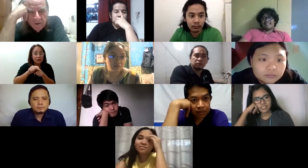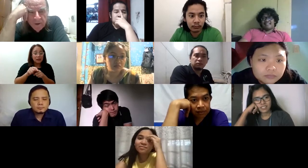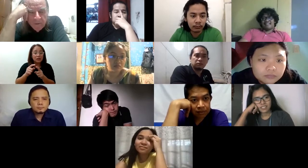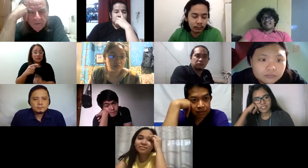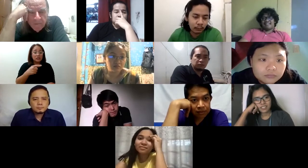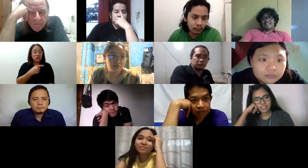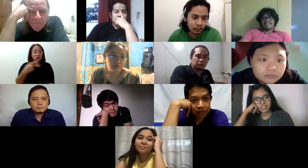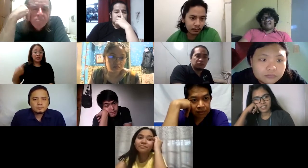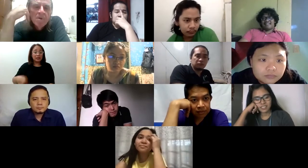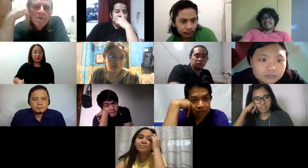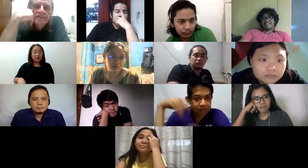Kong.